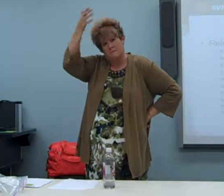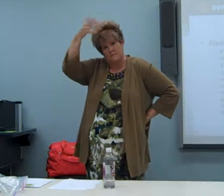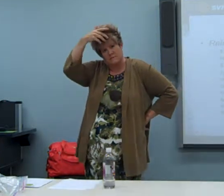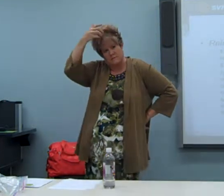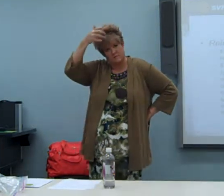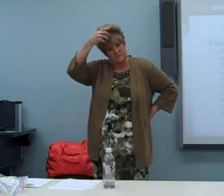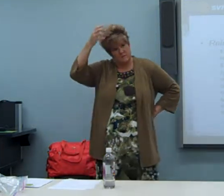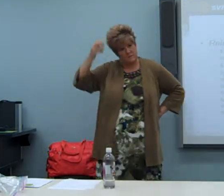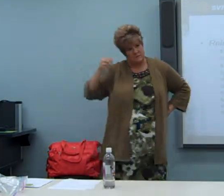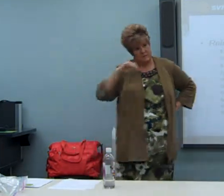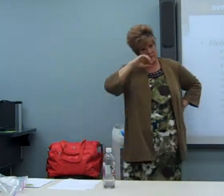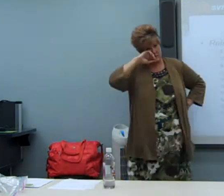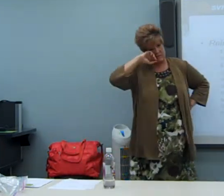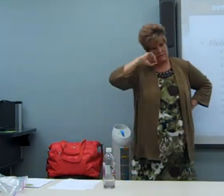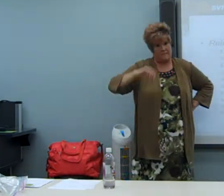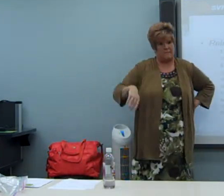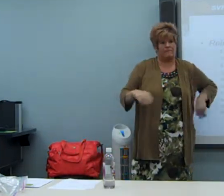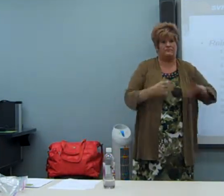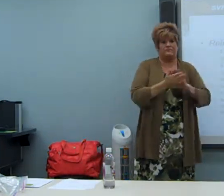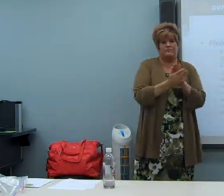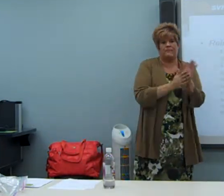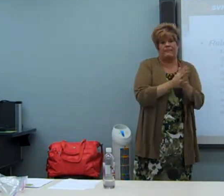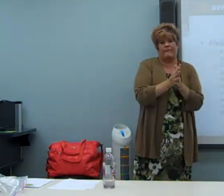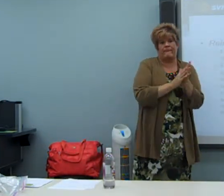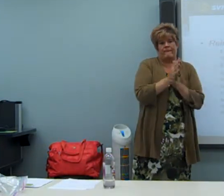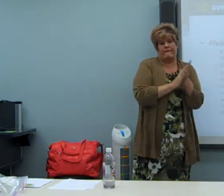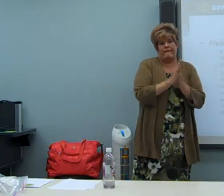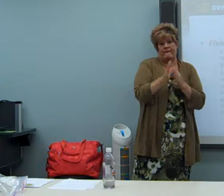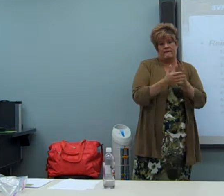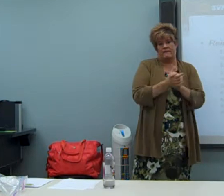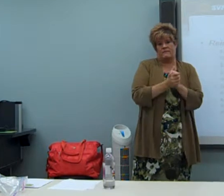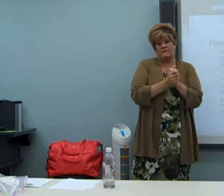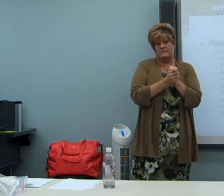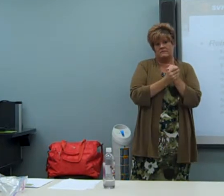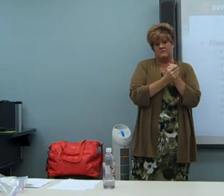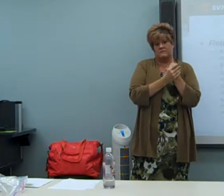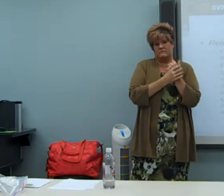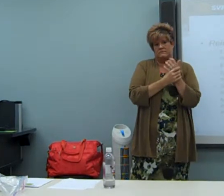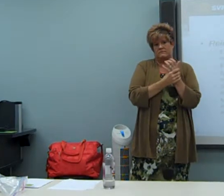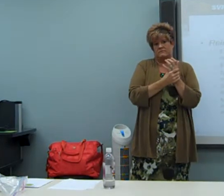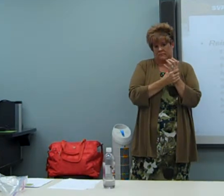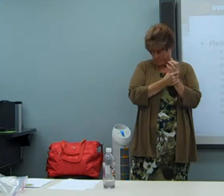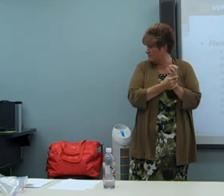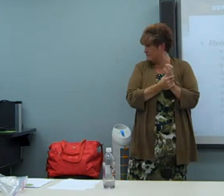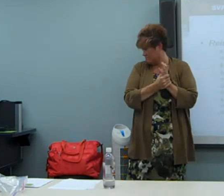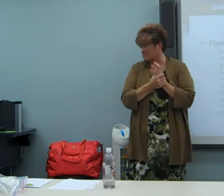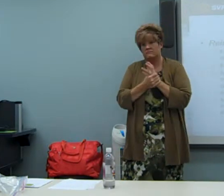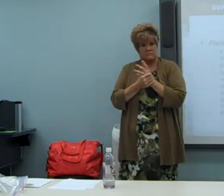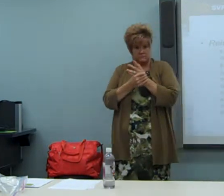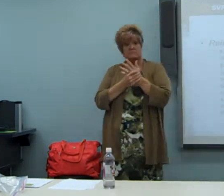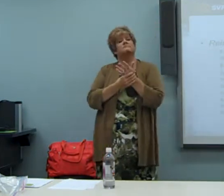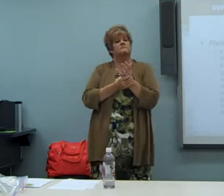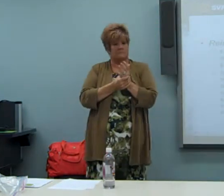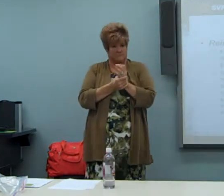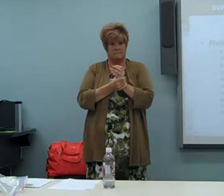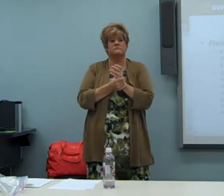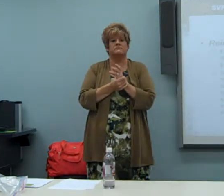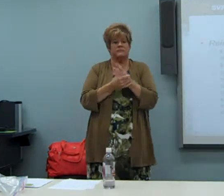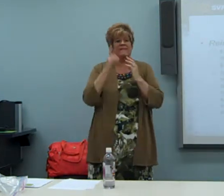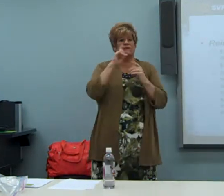So 83% means of work for that day. So that means you have to be ready to